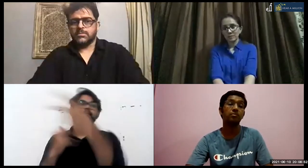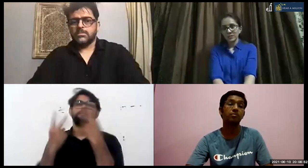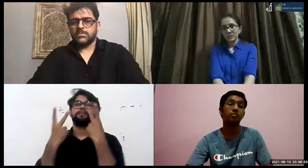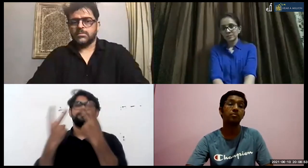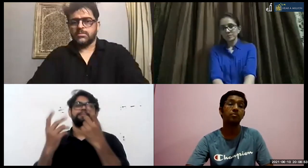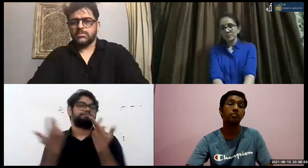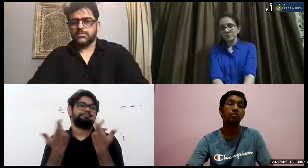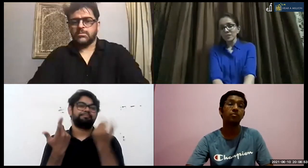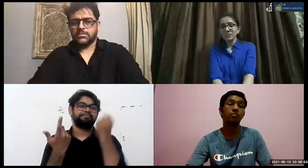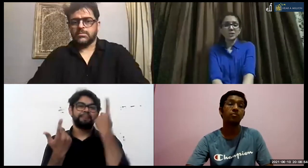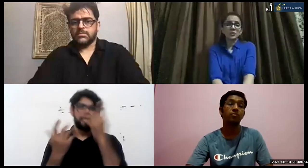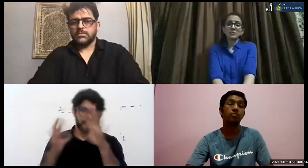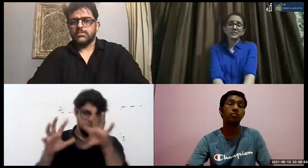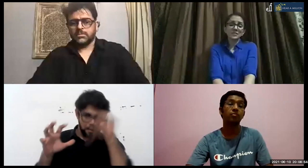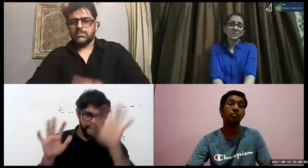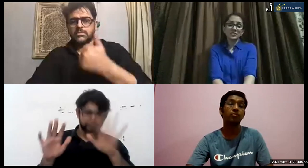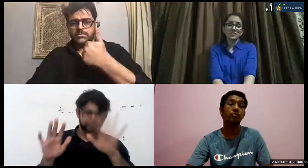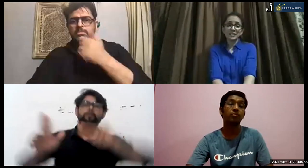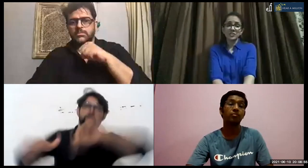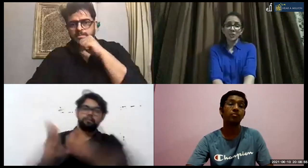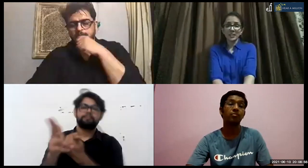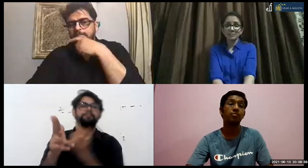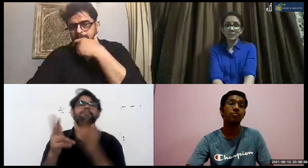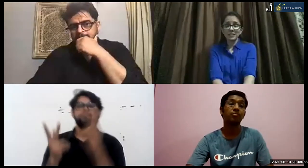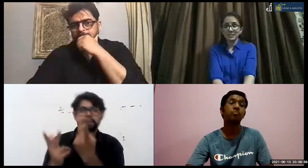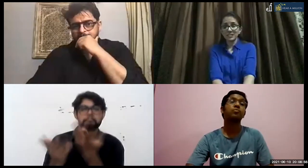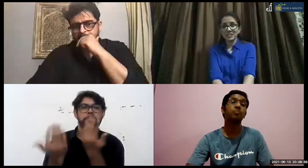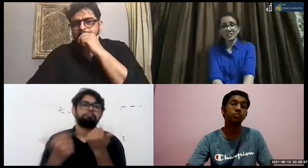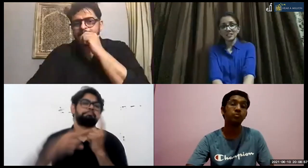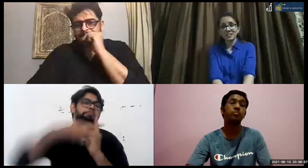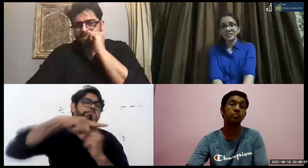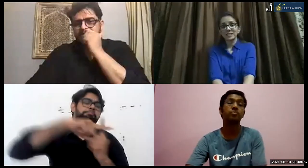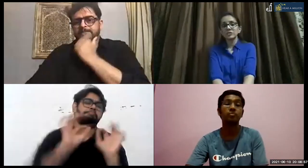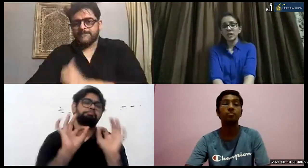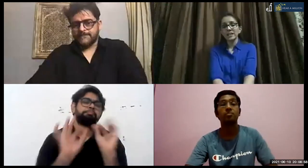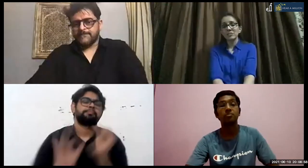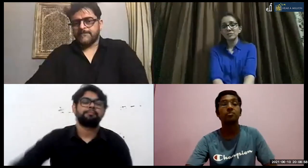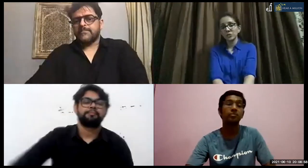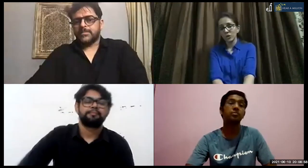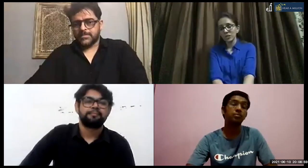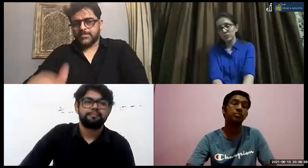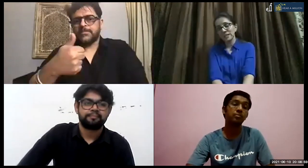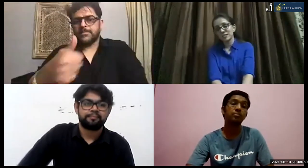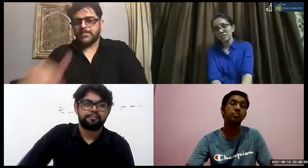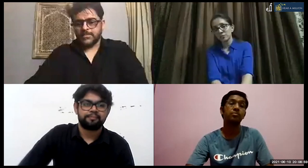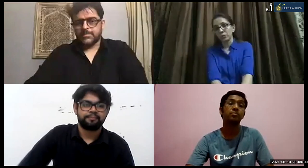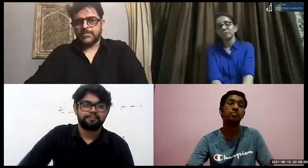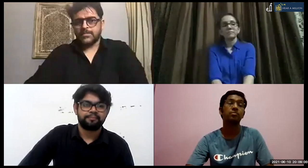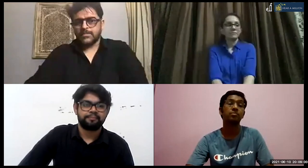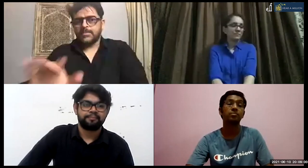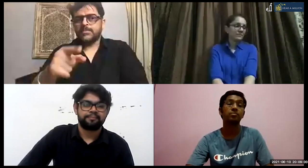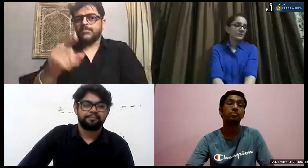as well. We don't know if it's if they're really enjoying it, but they're really understanding it. But we try and have a video call, so that's a